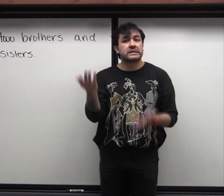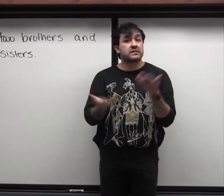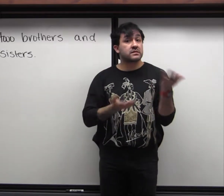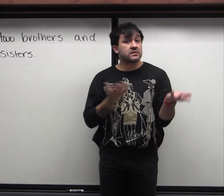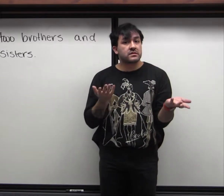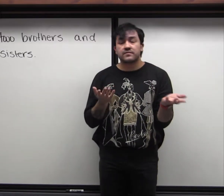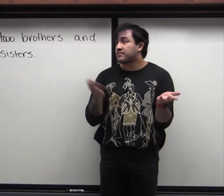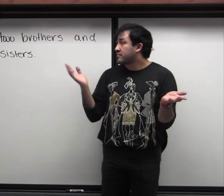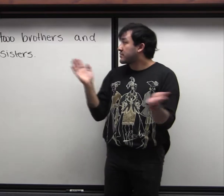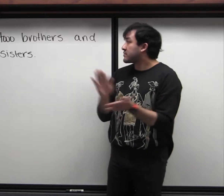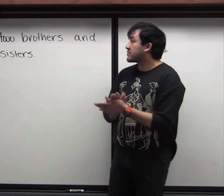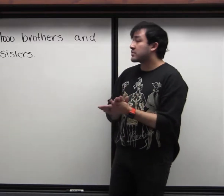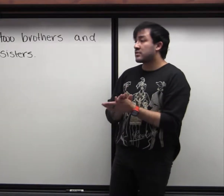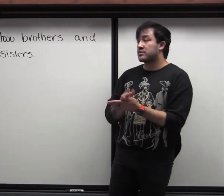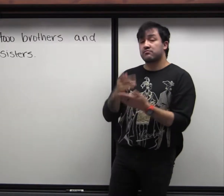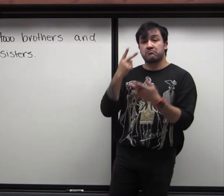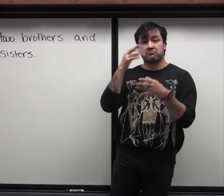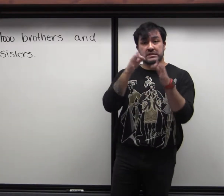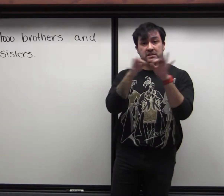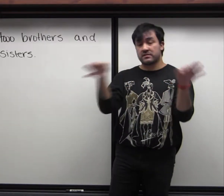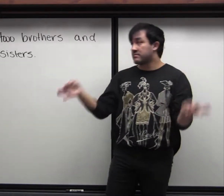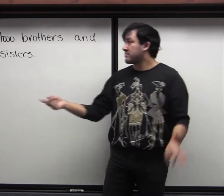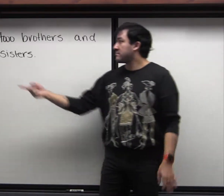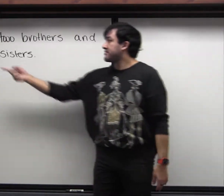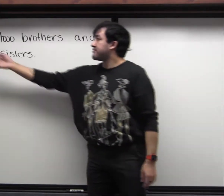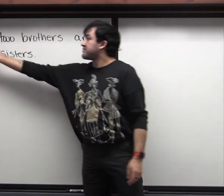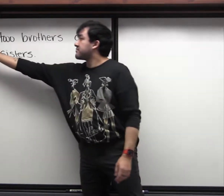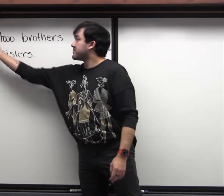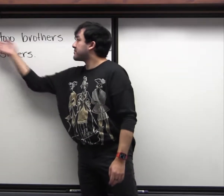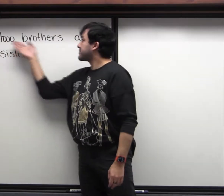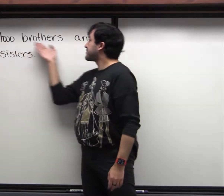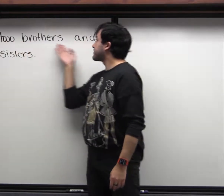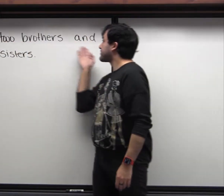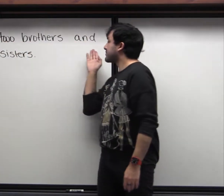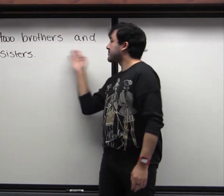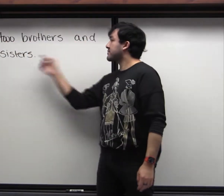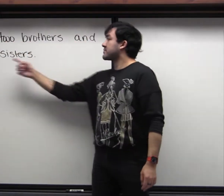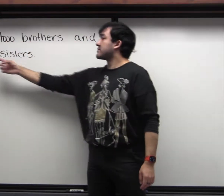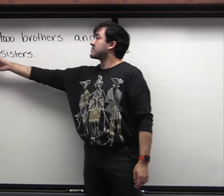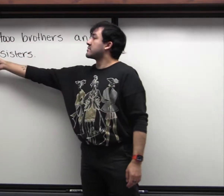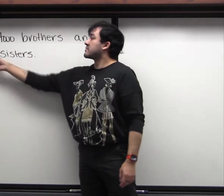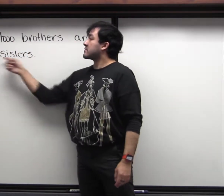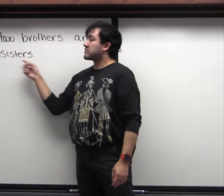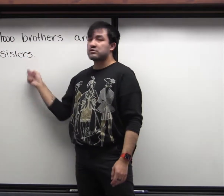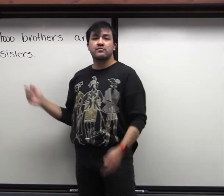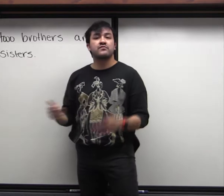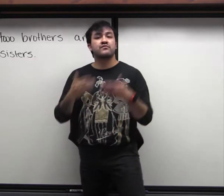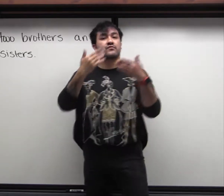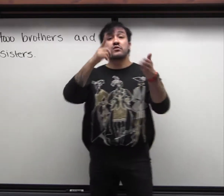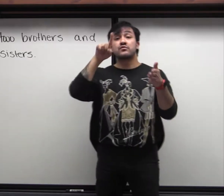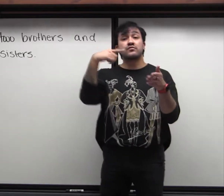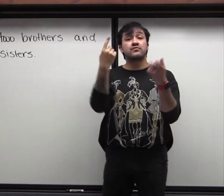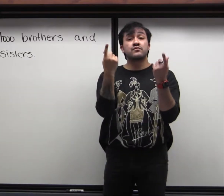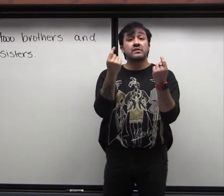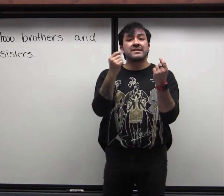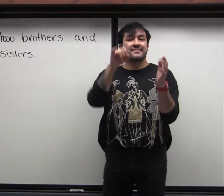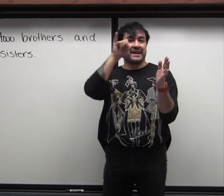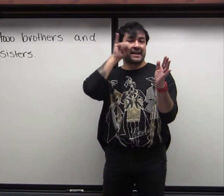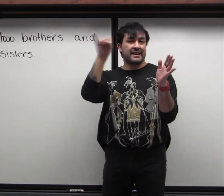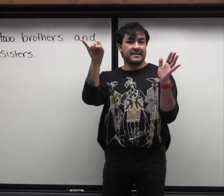do we put numbers in a sentence? So here's our sentence. I have 2 brothers and 3 sisters. So the first thing we're going